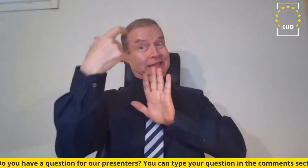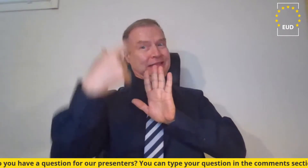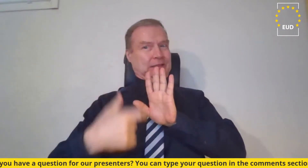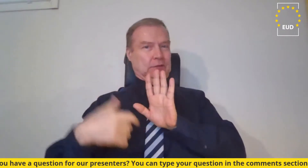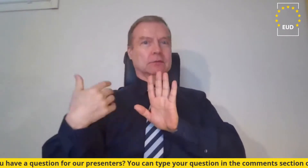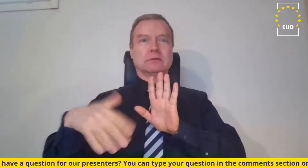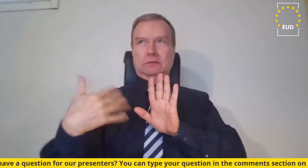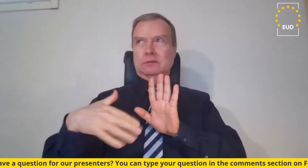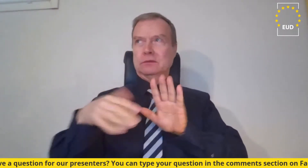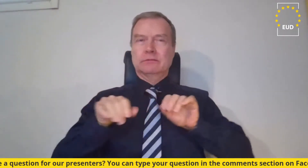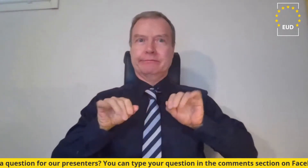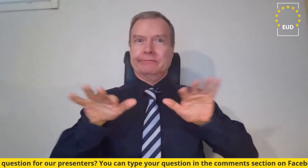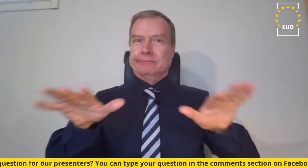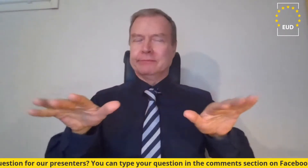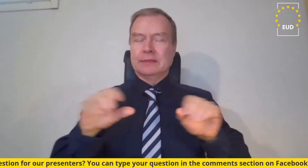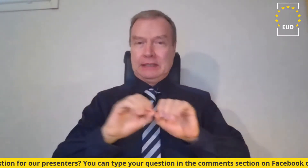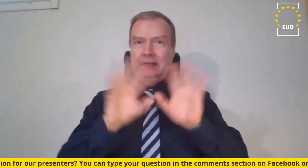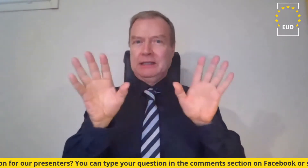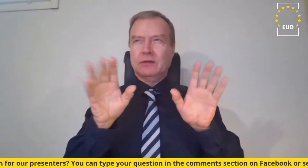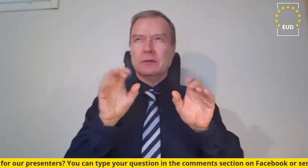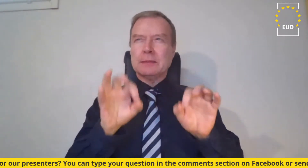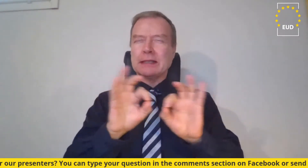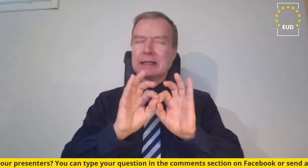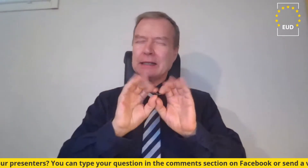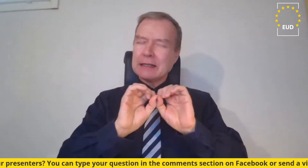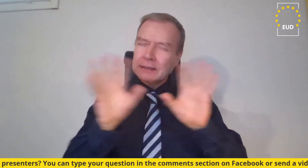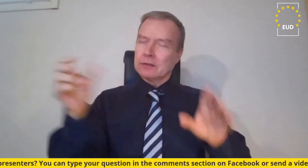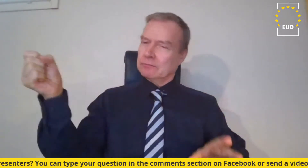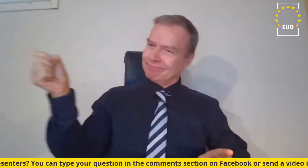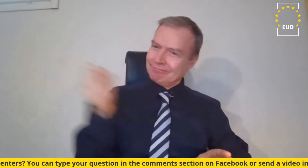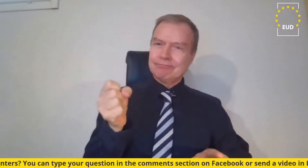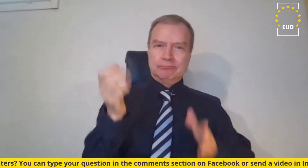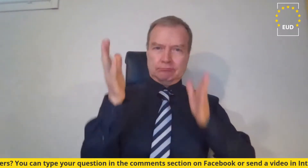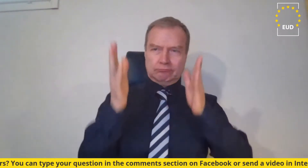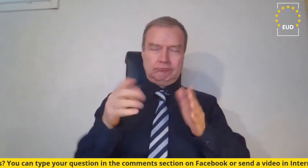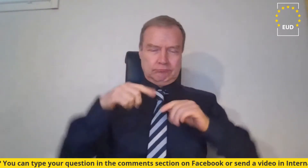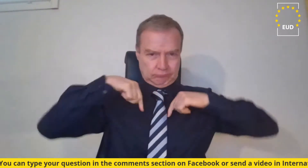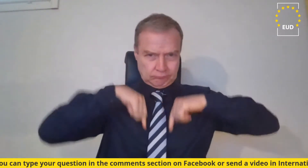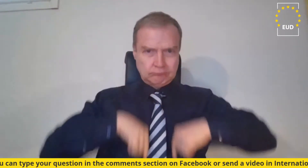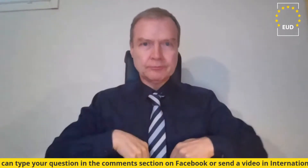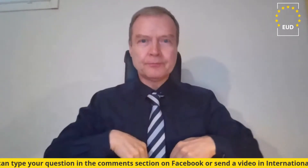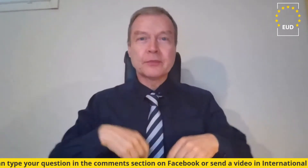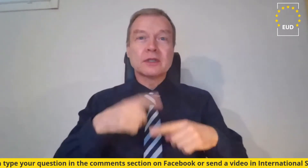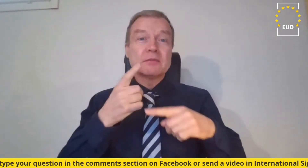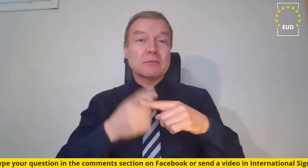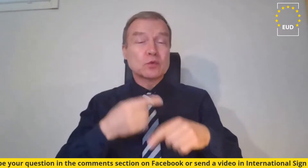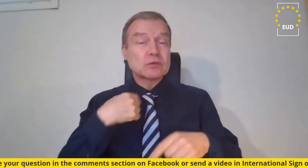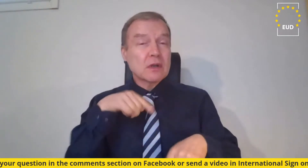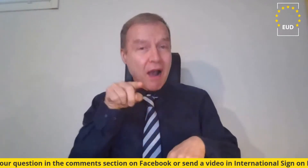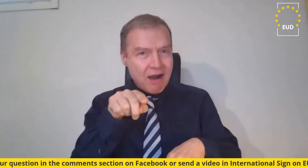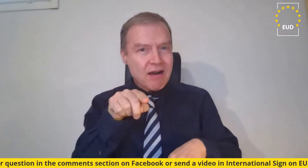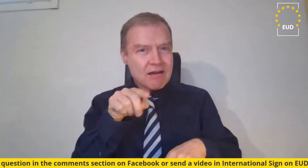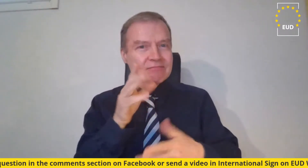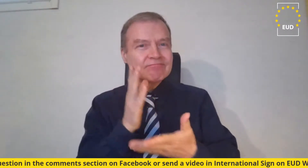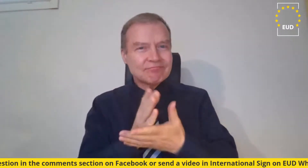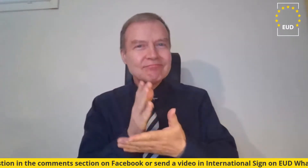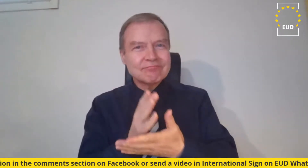representation of an interpreter who represents the deaf community in a way. So the interpreter needs